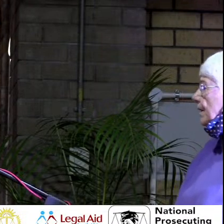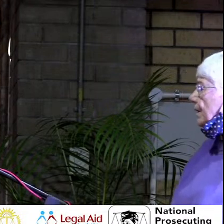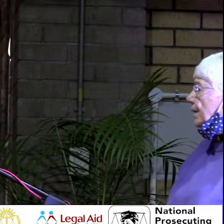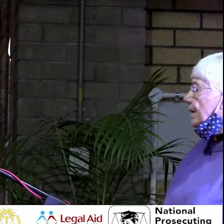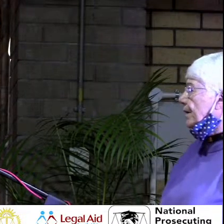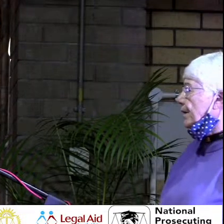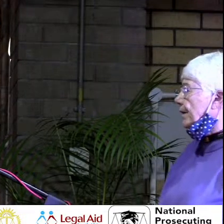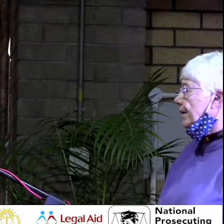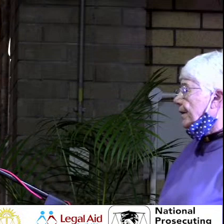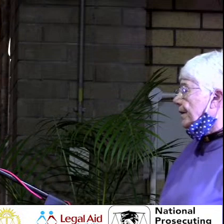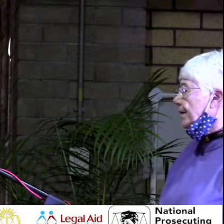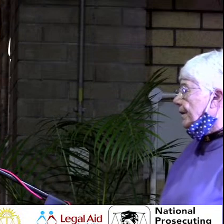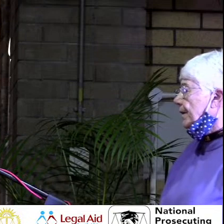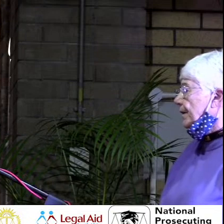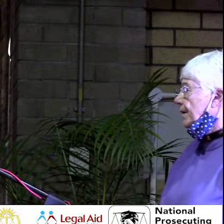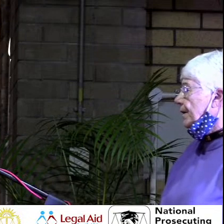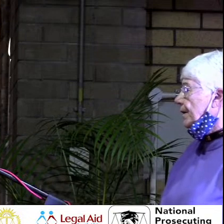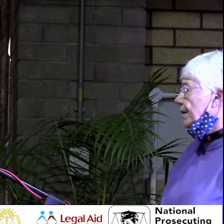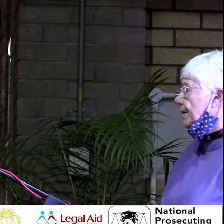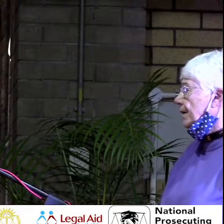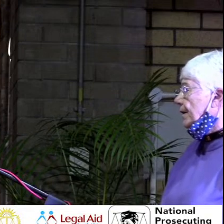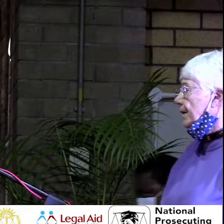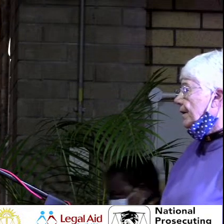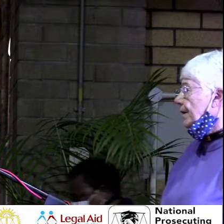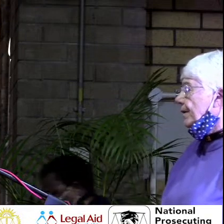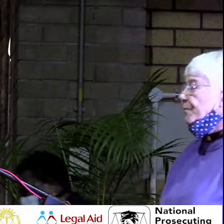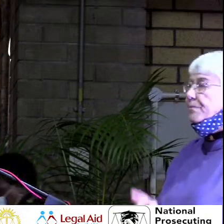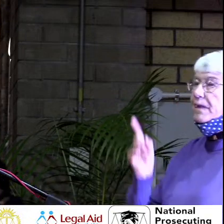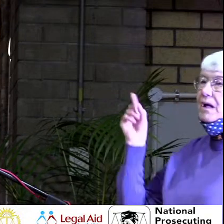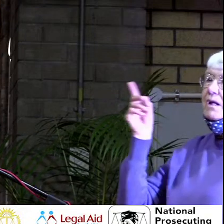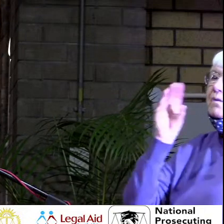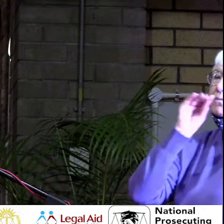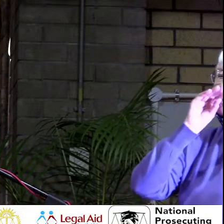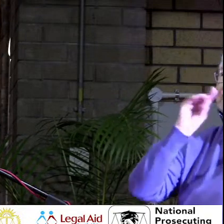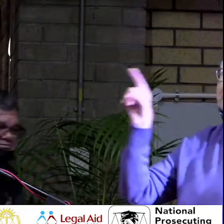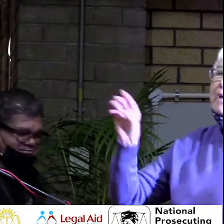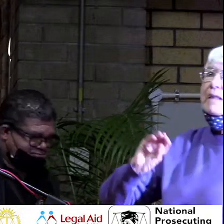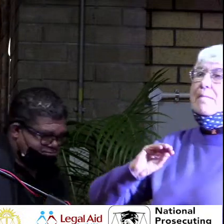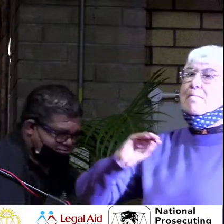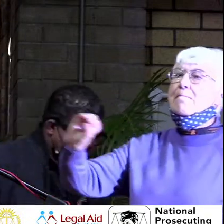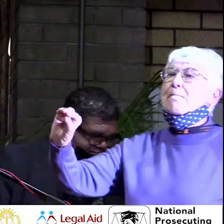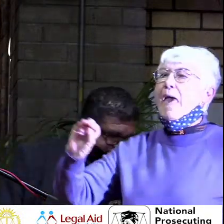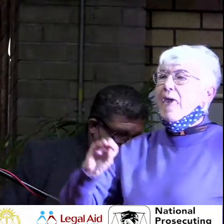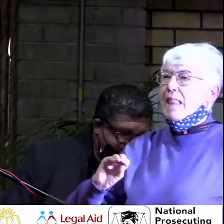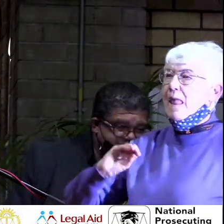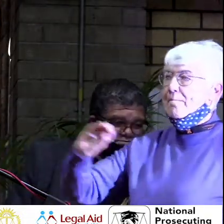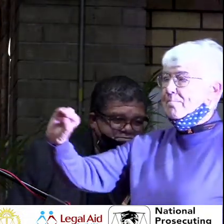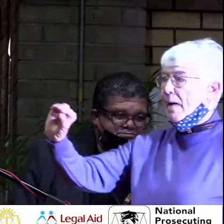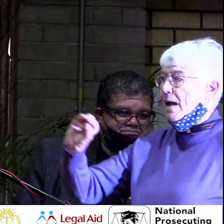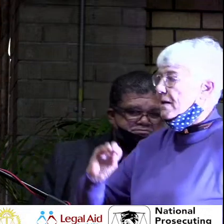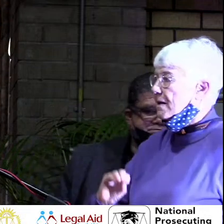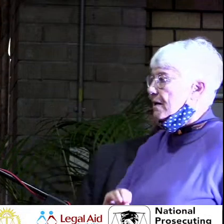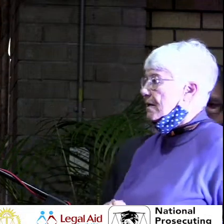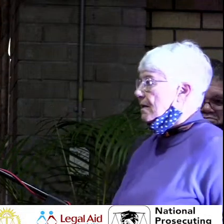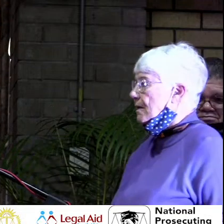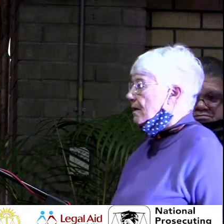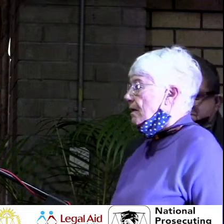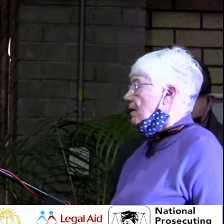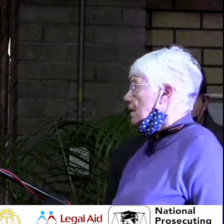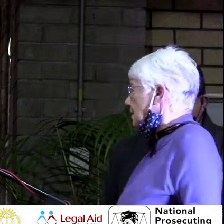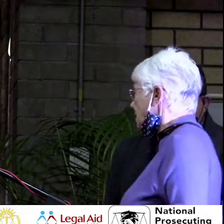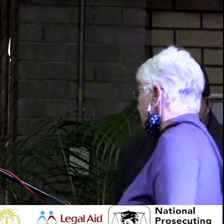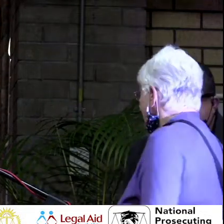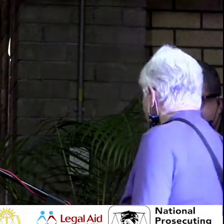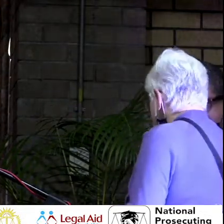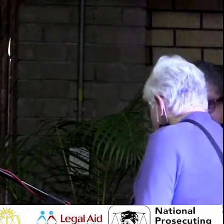still working on. Then the issue of bail came up. And I just want to say that bail is about